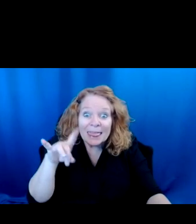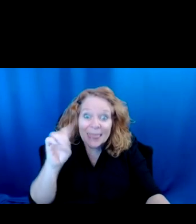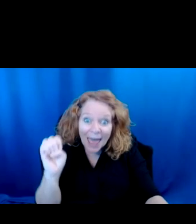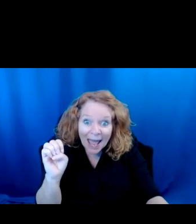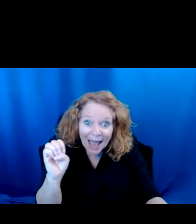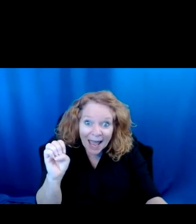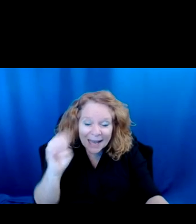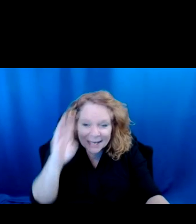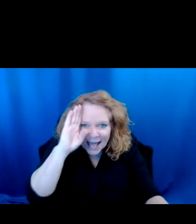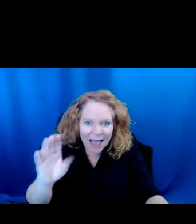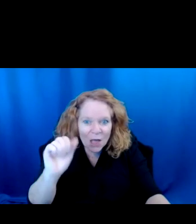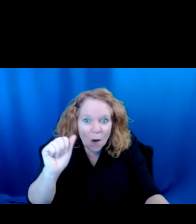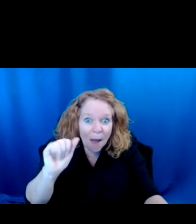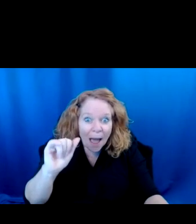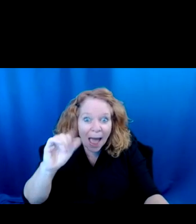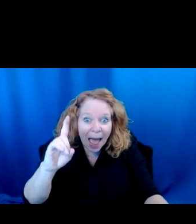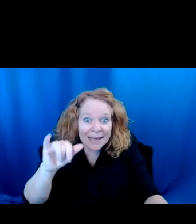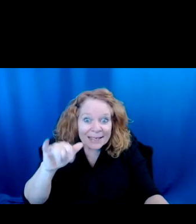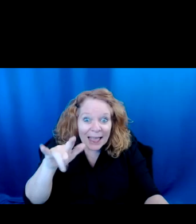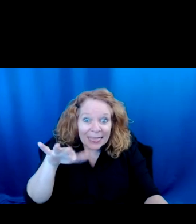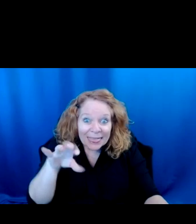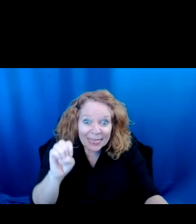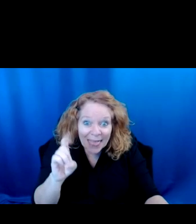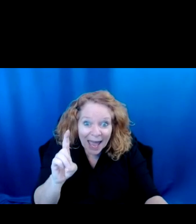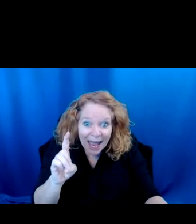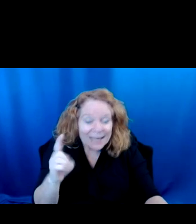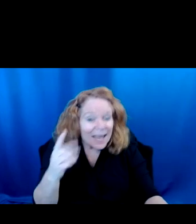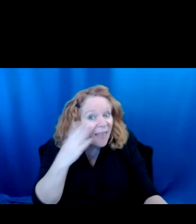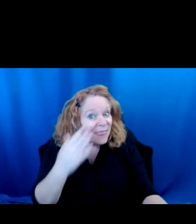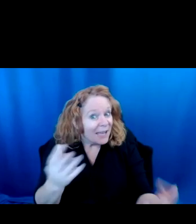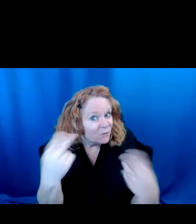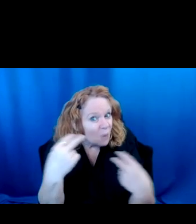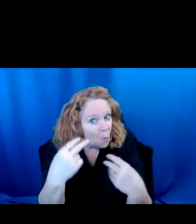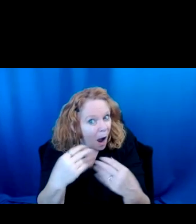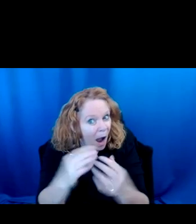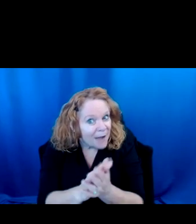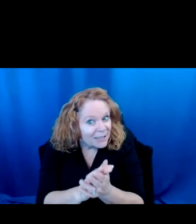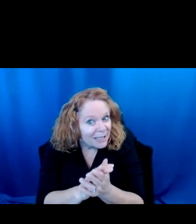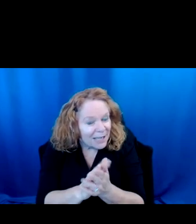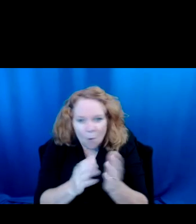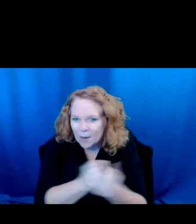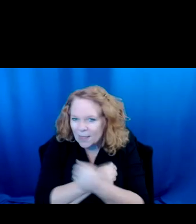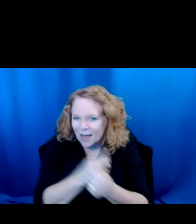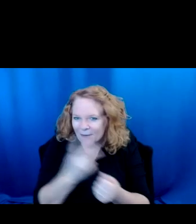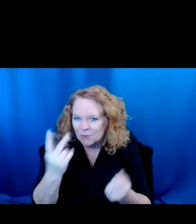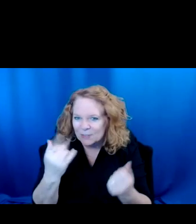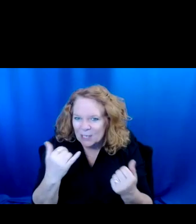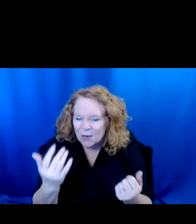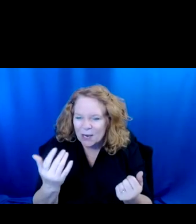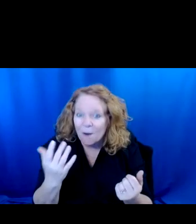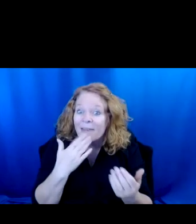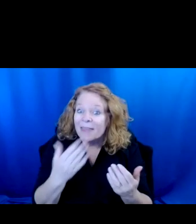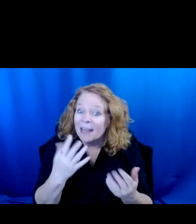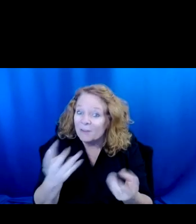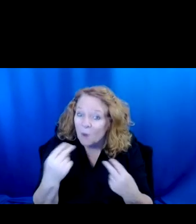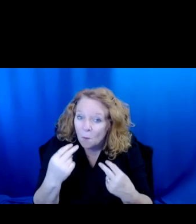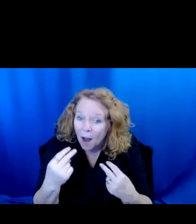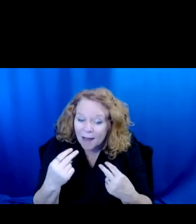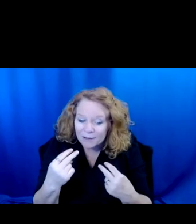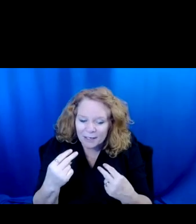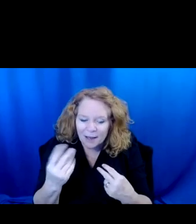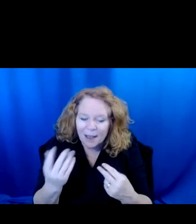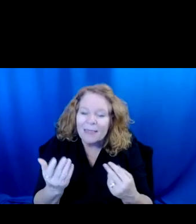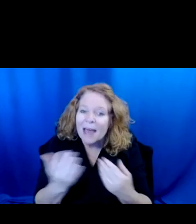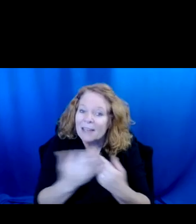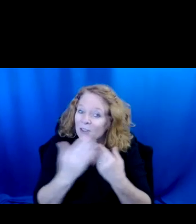Hello, Adelaide. Oh, thanks for coming, Adelaide. We love to see you on our Storytime Show. Thanks for coming, Adelaide. Let's take